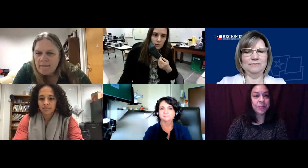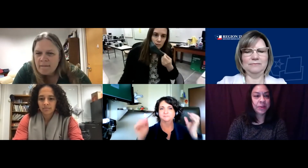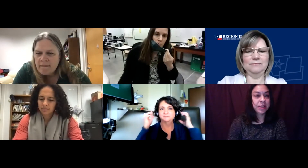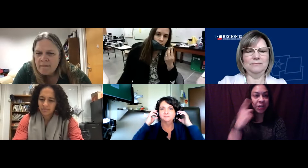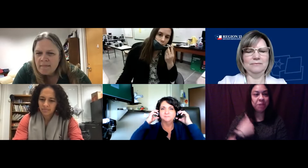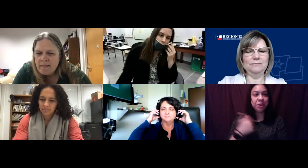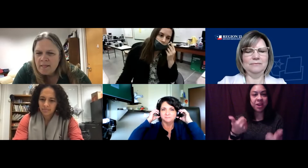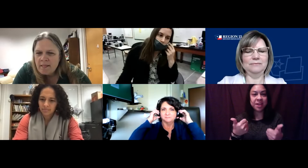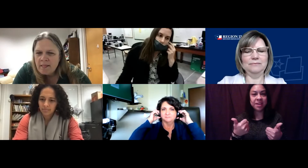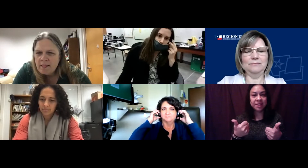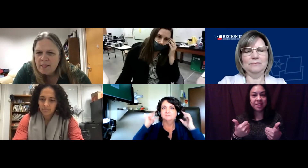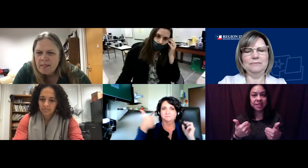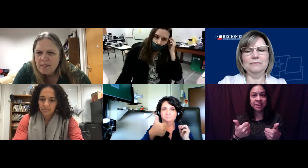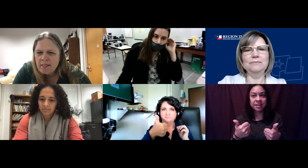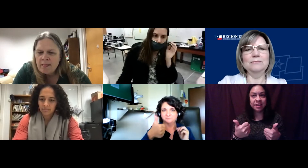Hello, can you hear me okay?